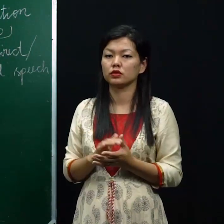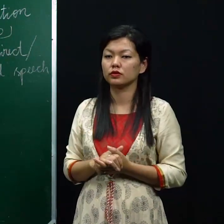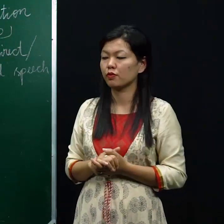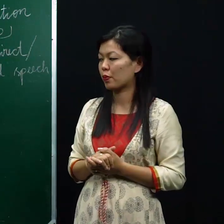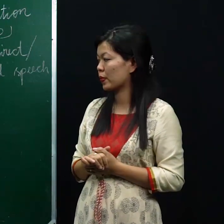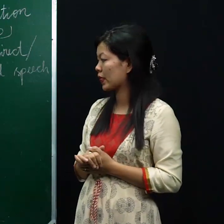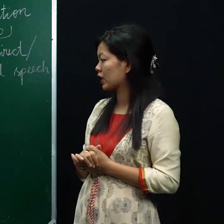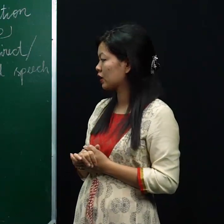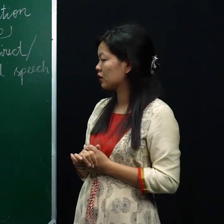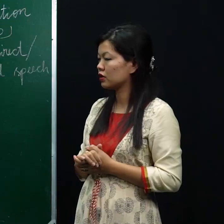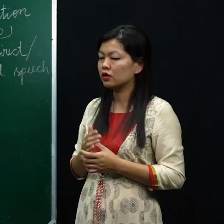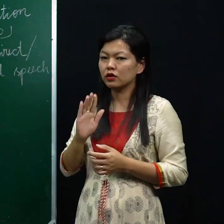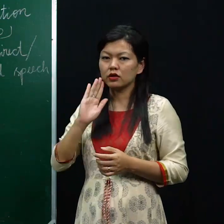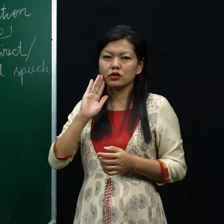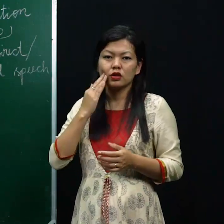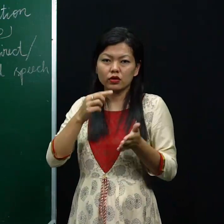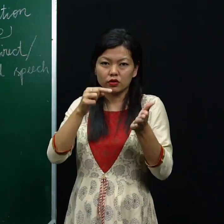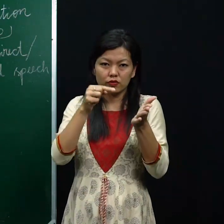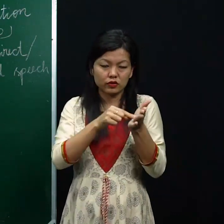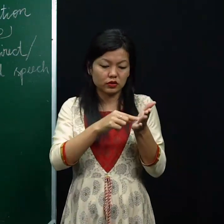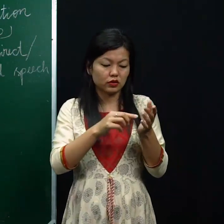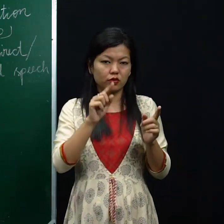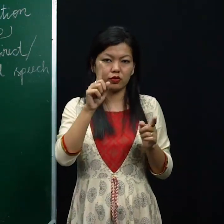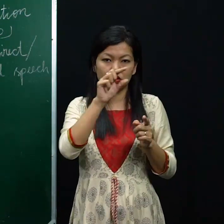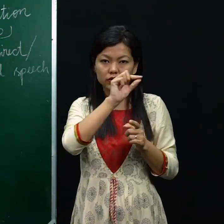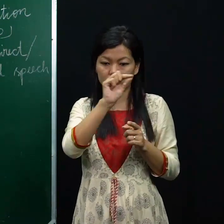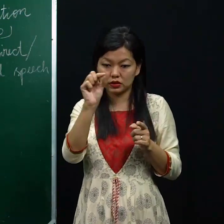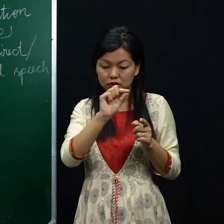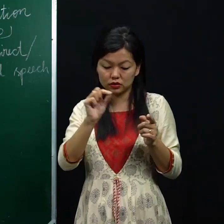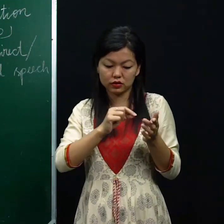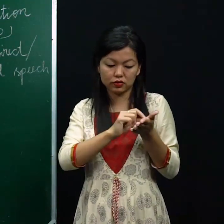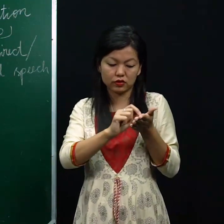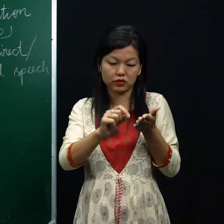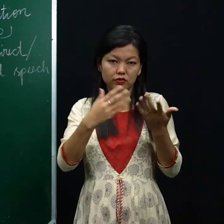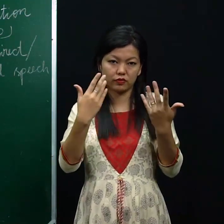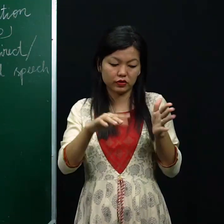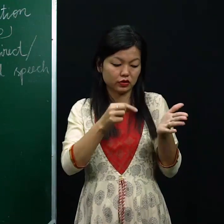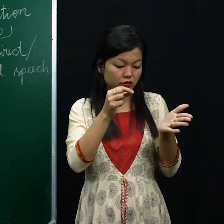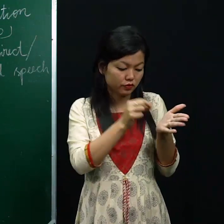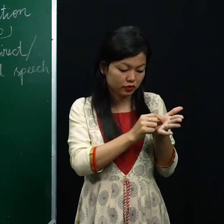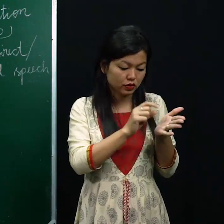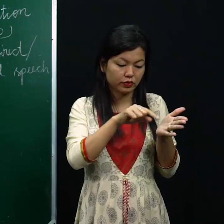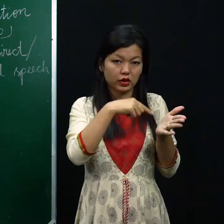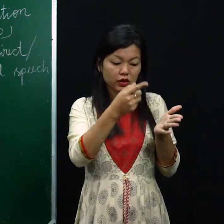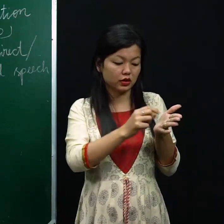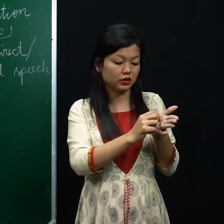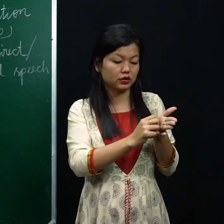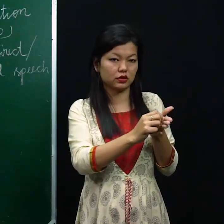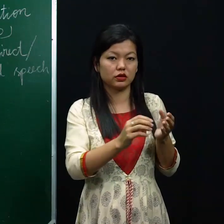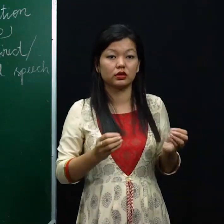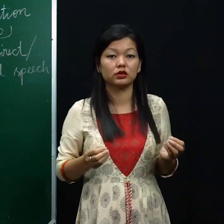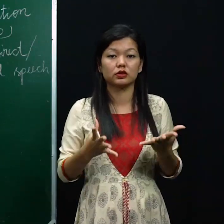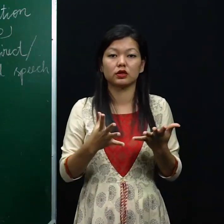changes. Tenses are the things that tells us whether the action happening is